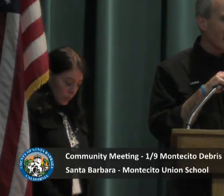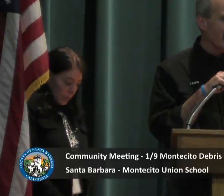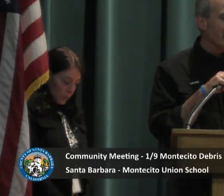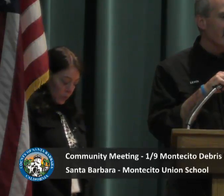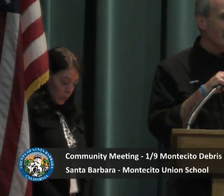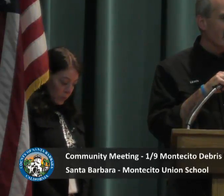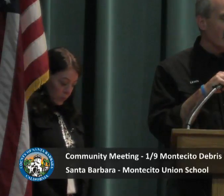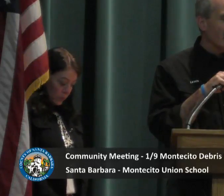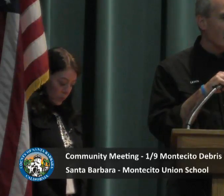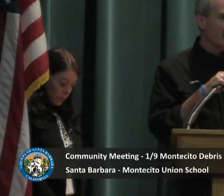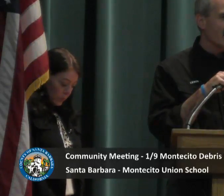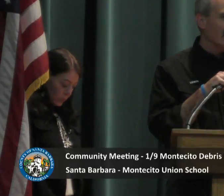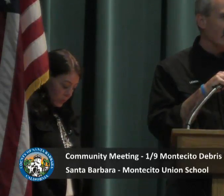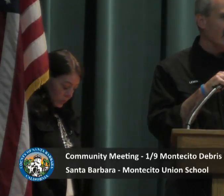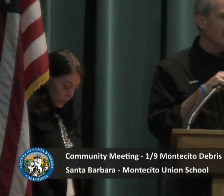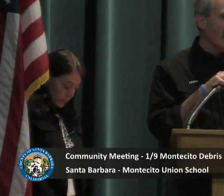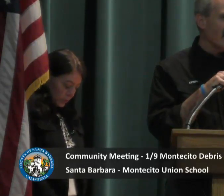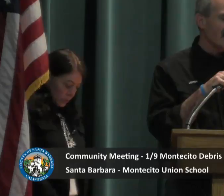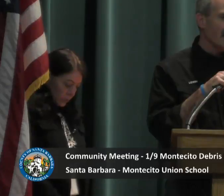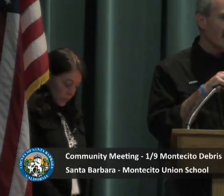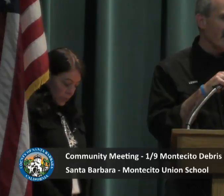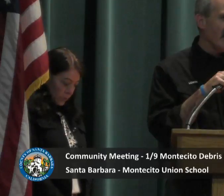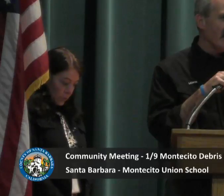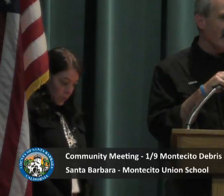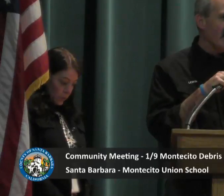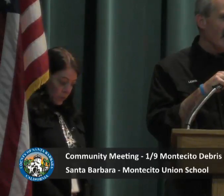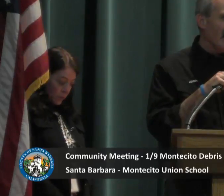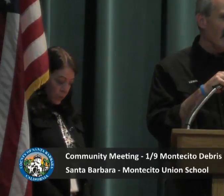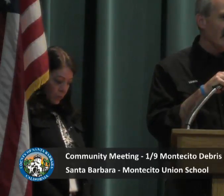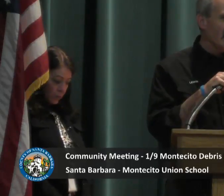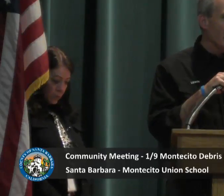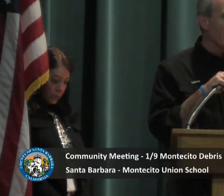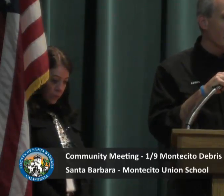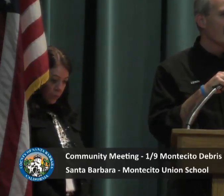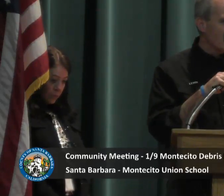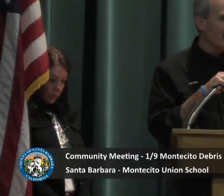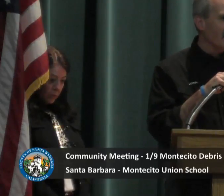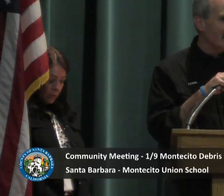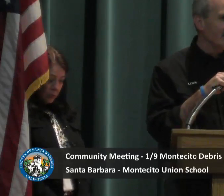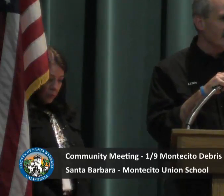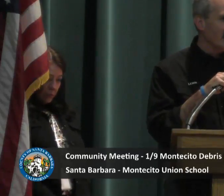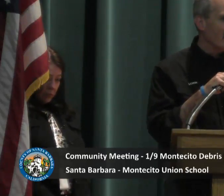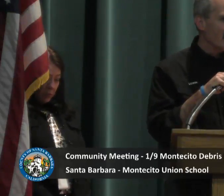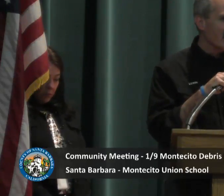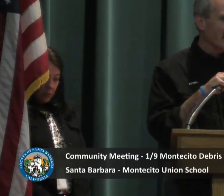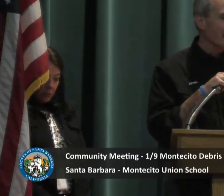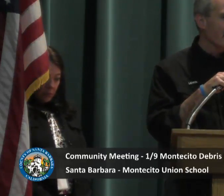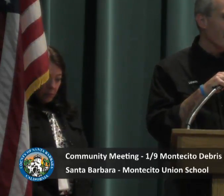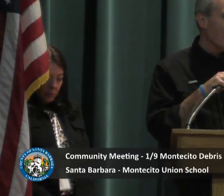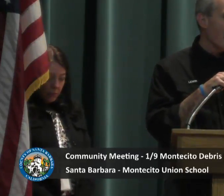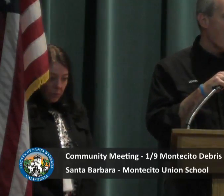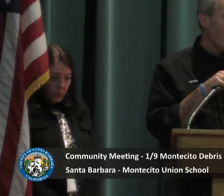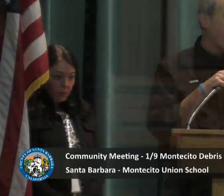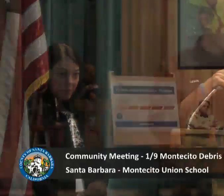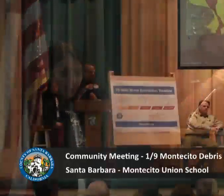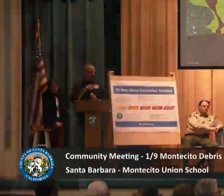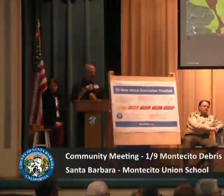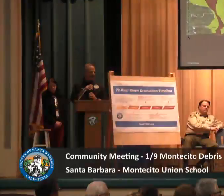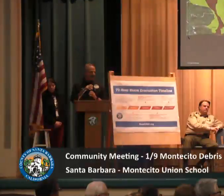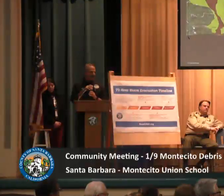area. So unfortunately, it's not a simple thing, and none of this is simple.